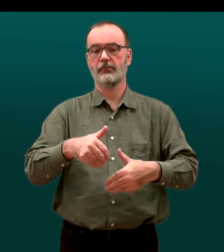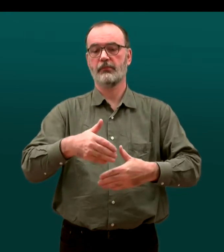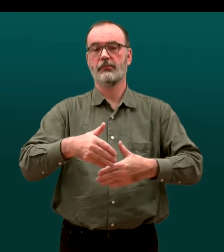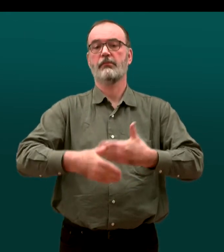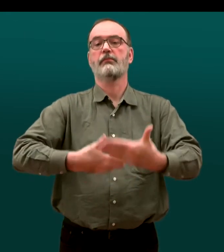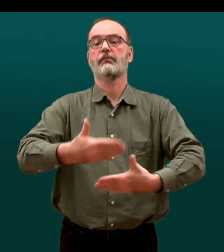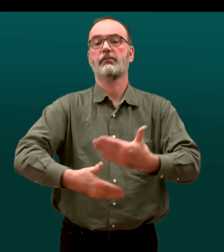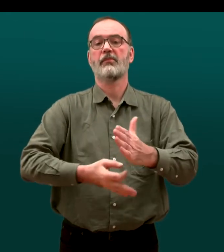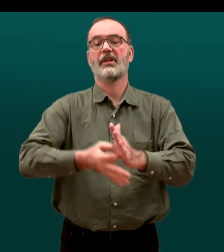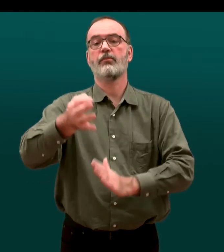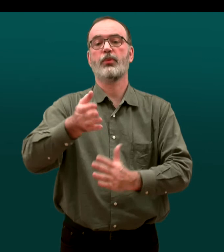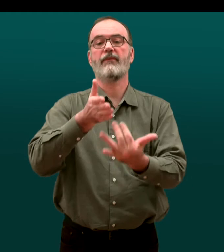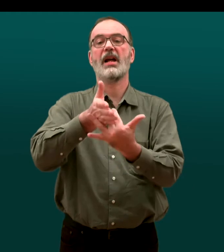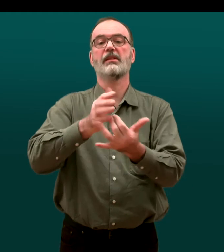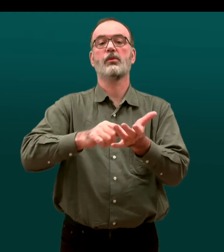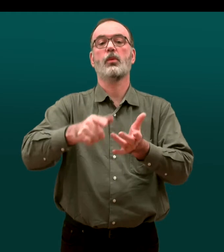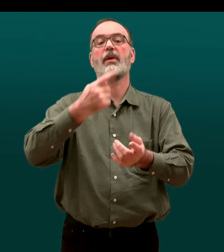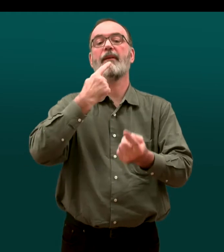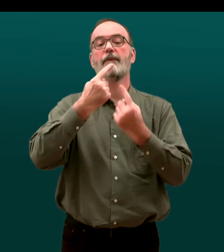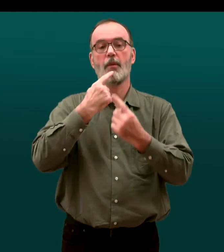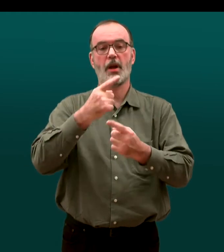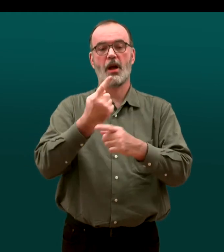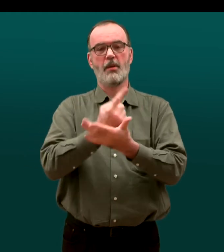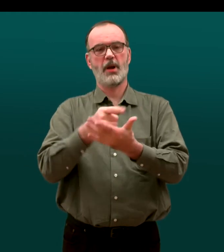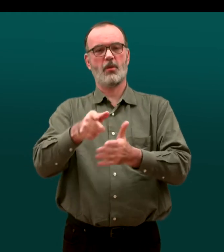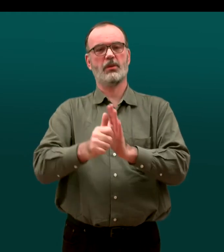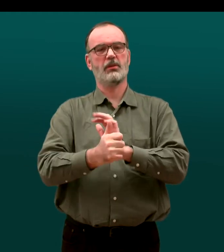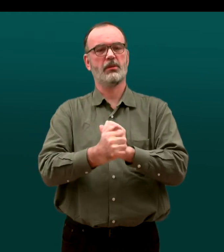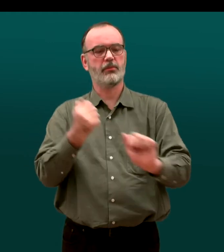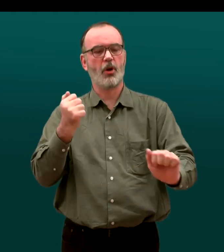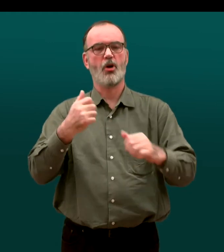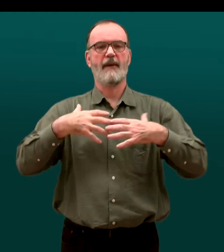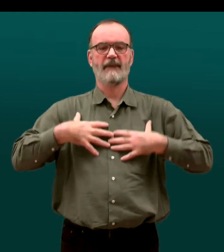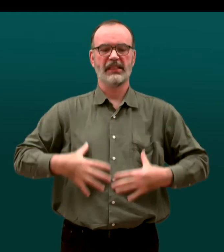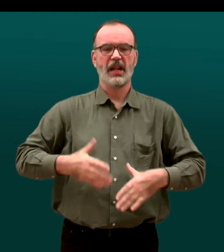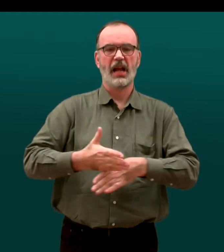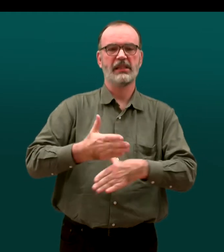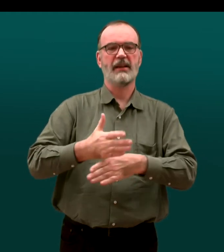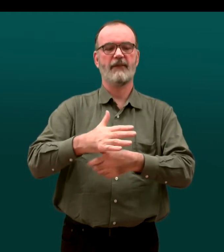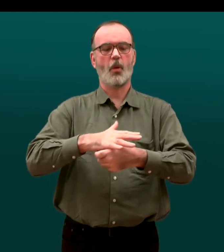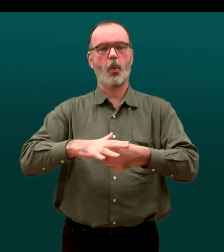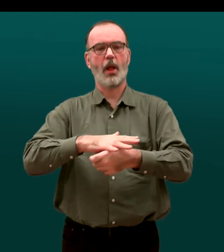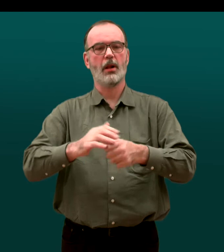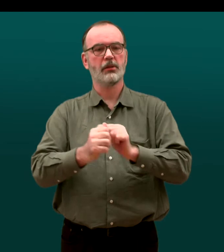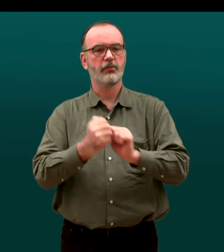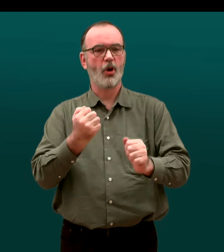Take steps to improve access to information about sport and physical activities, local